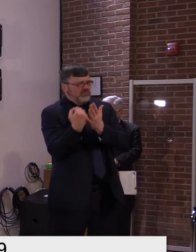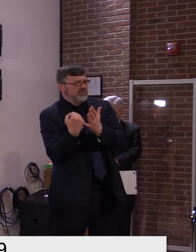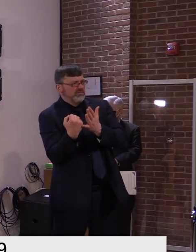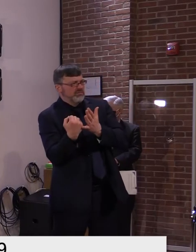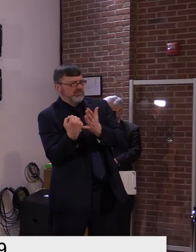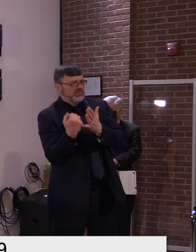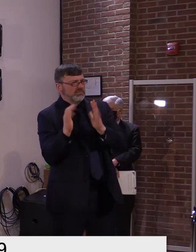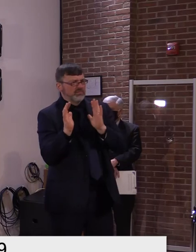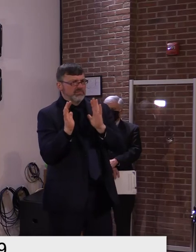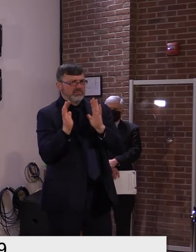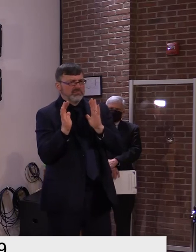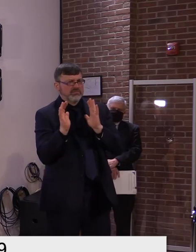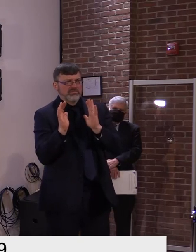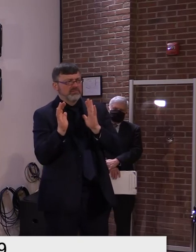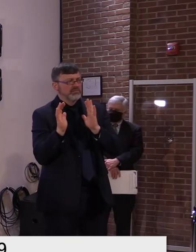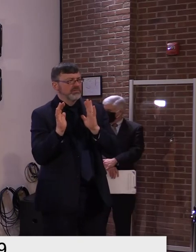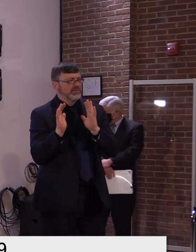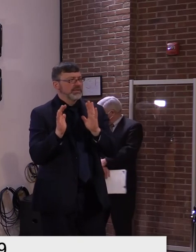Thank you.